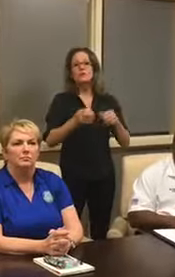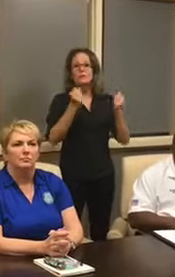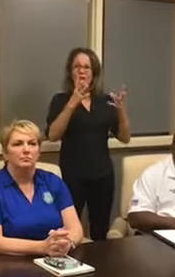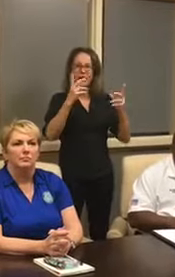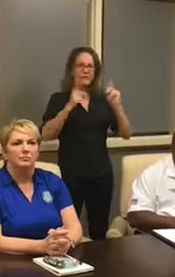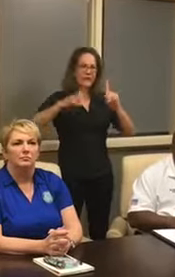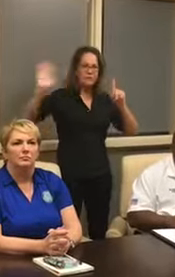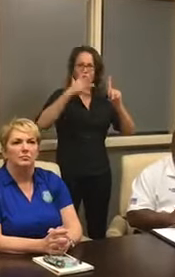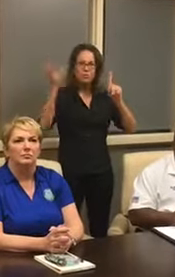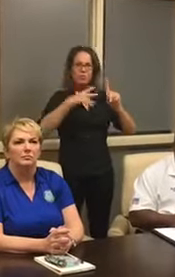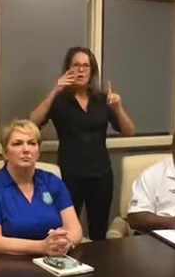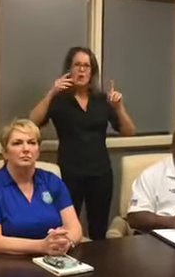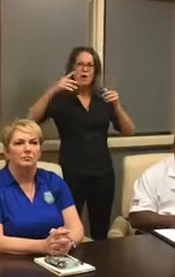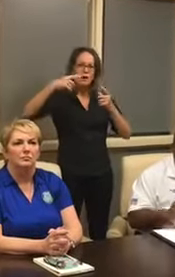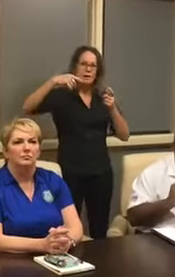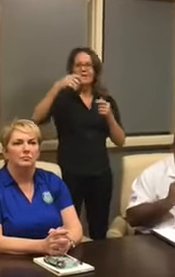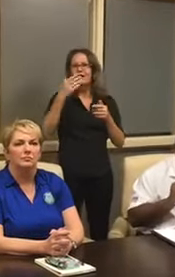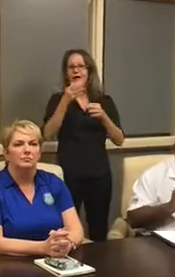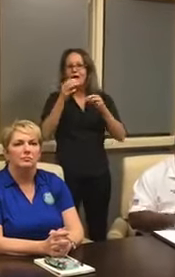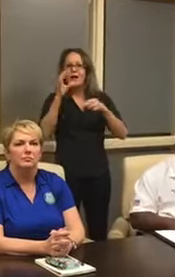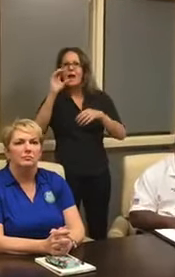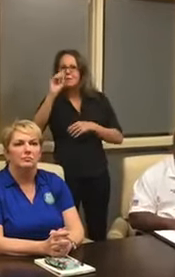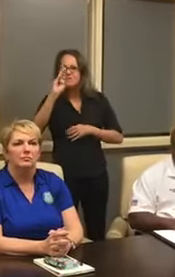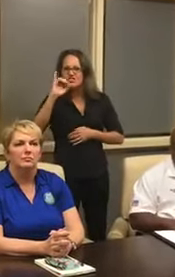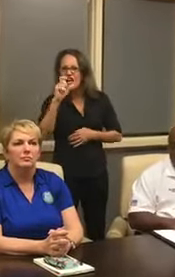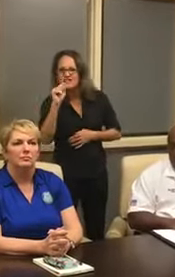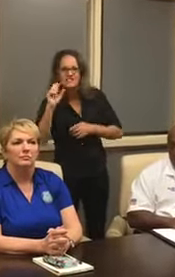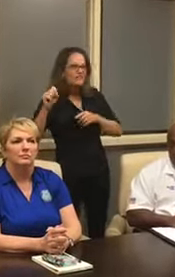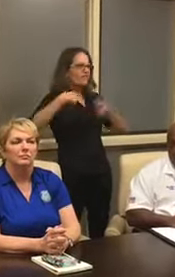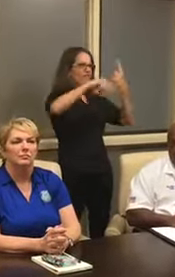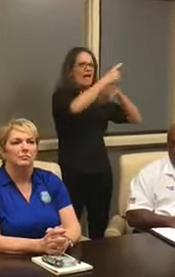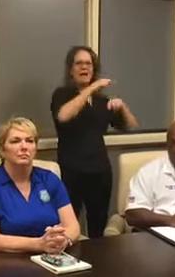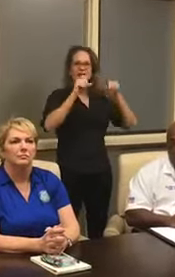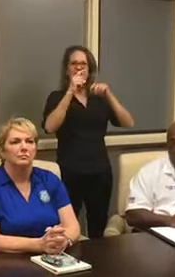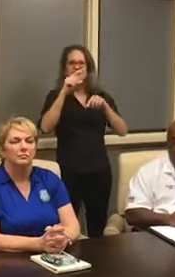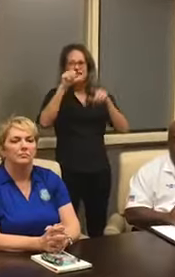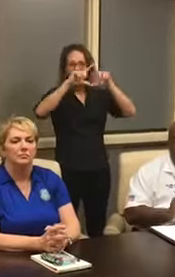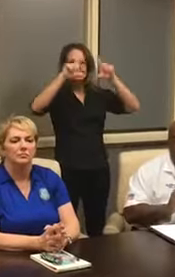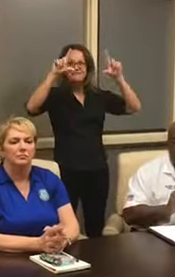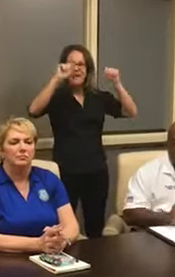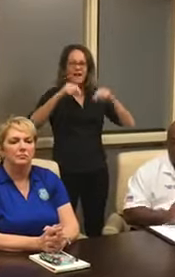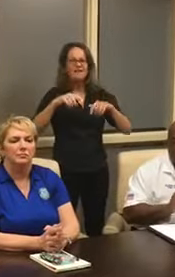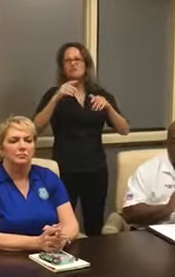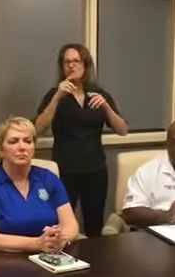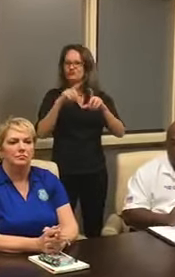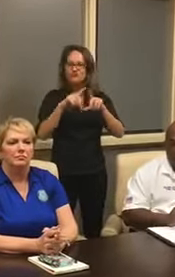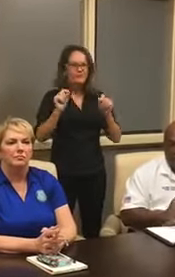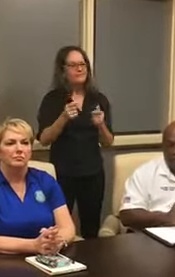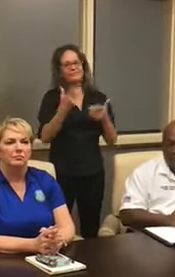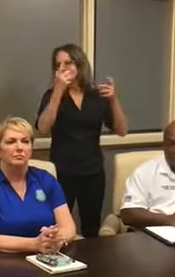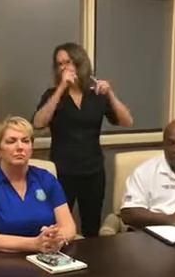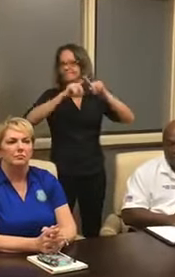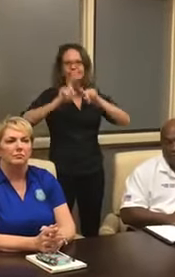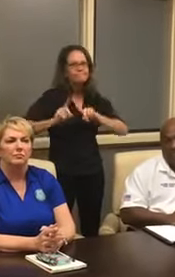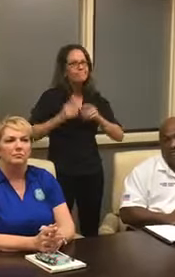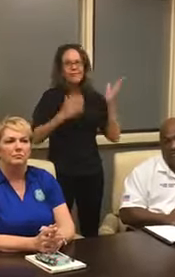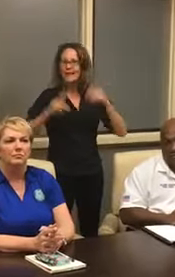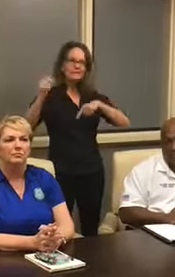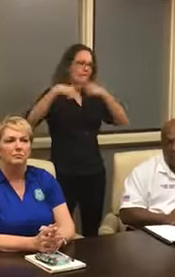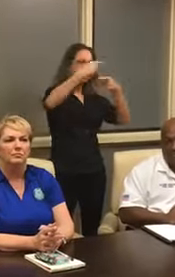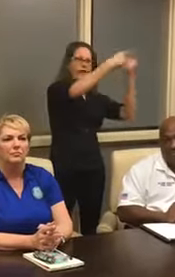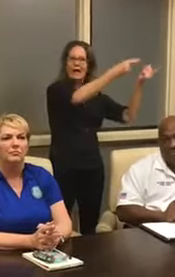flying around, branches, metal objects, barrel tiles, bricks and such. So stay inside, stay indoors, and keep